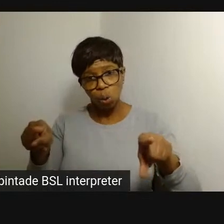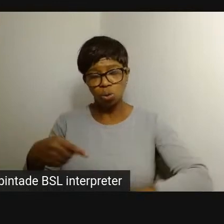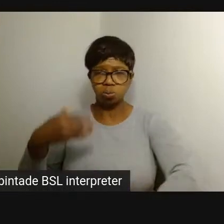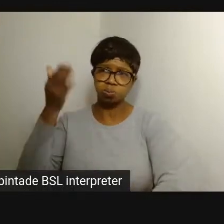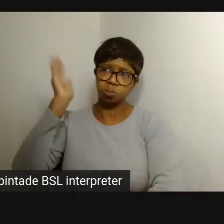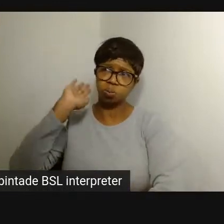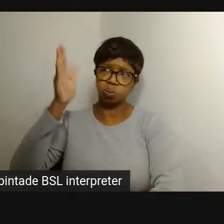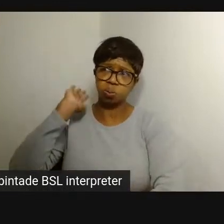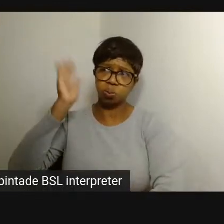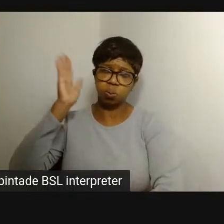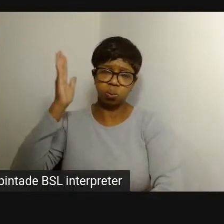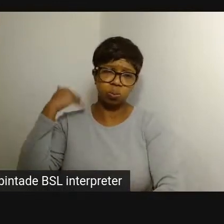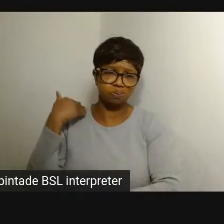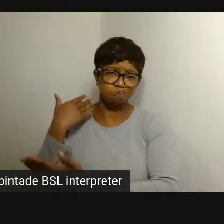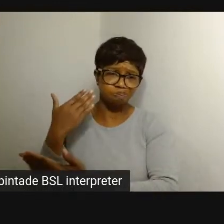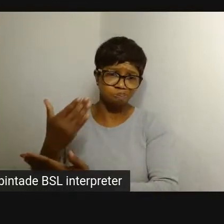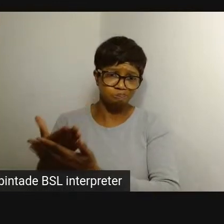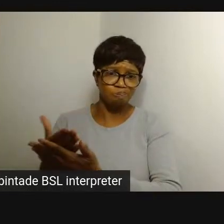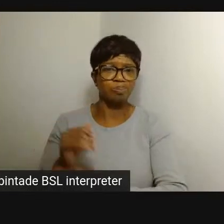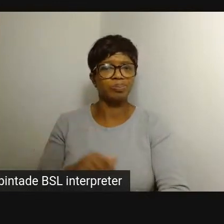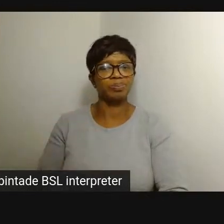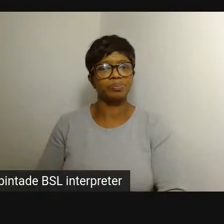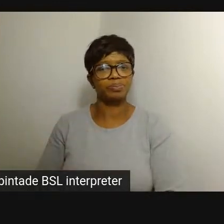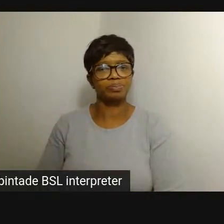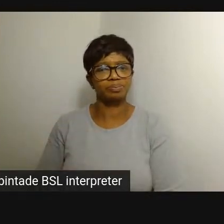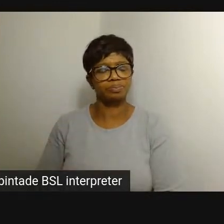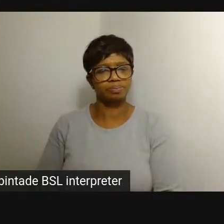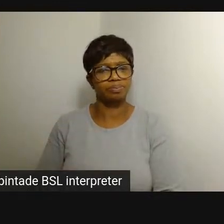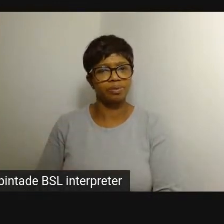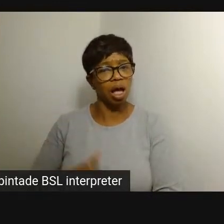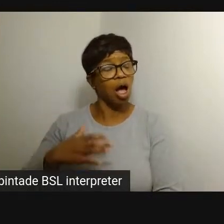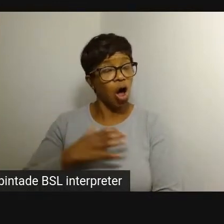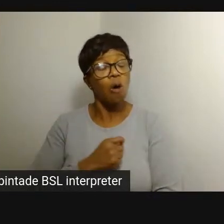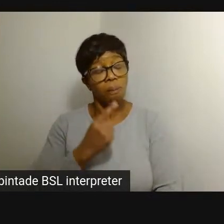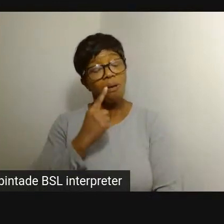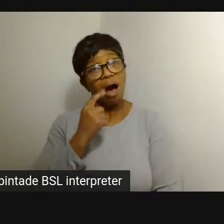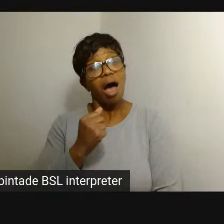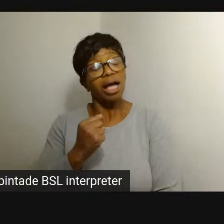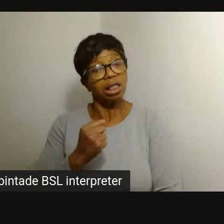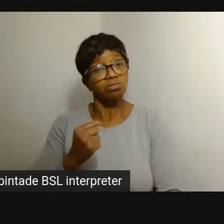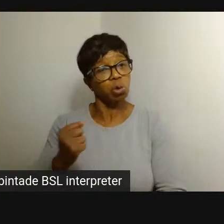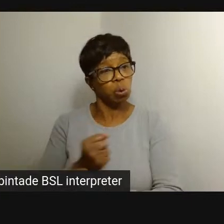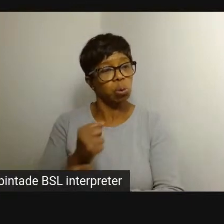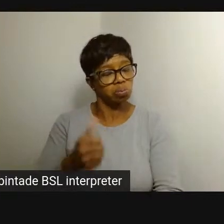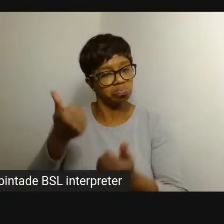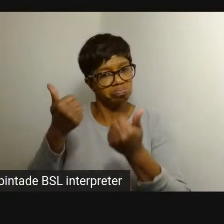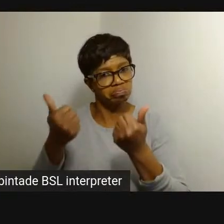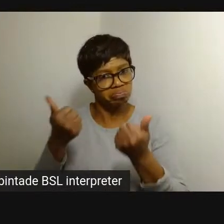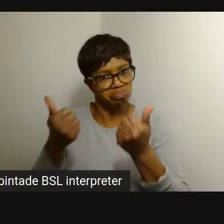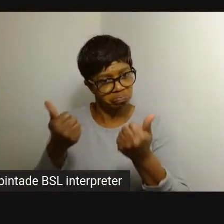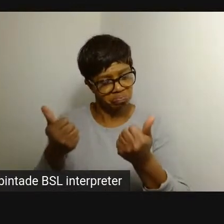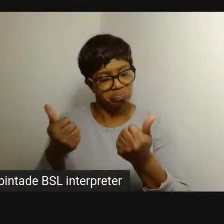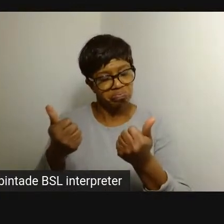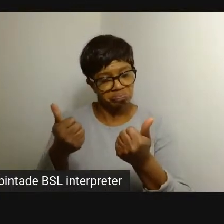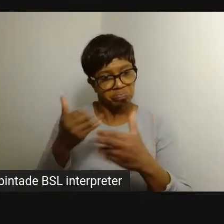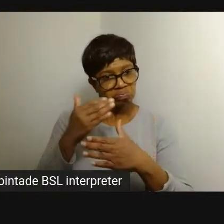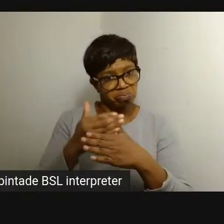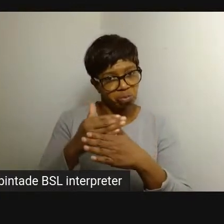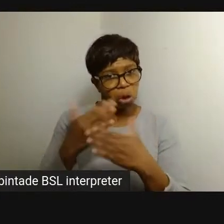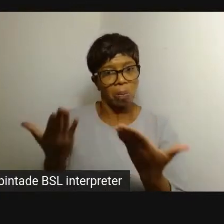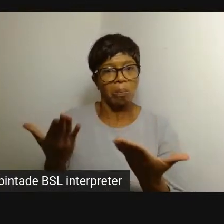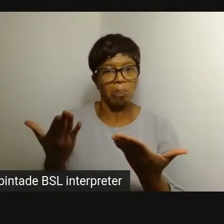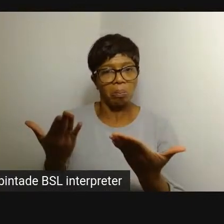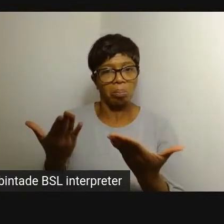this lecture before me. I hope that I'll be able to do the Sam Sharpe